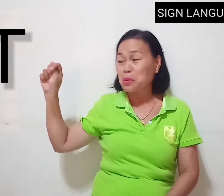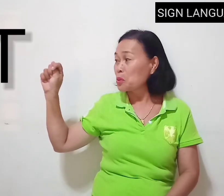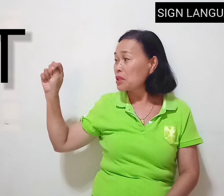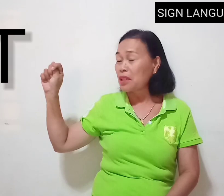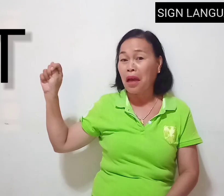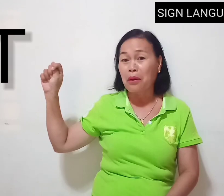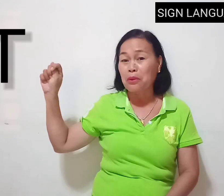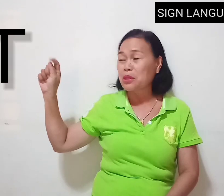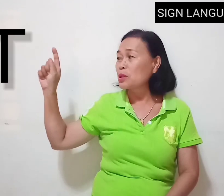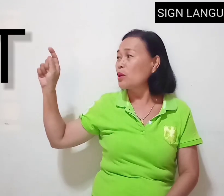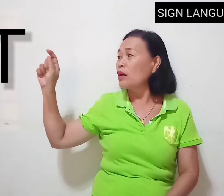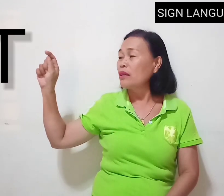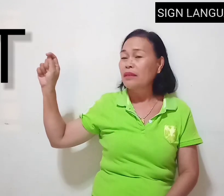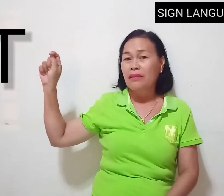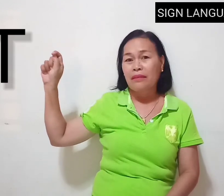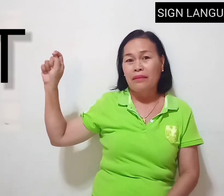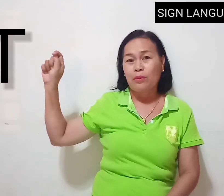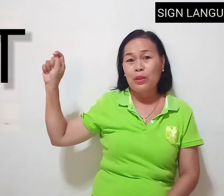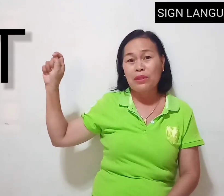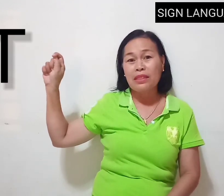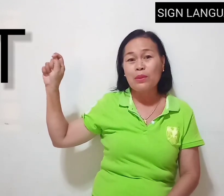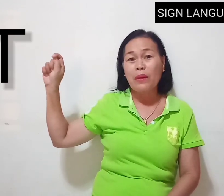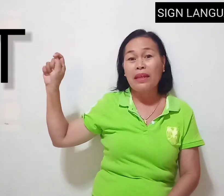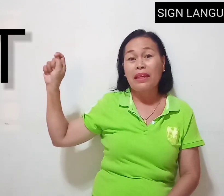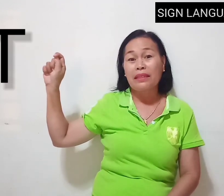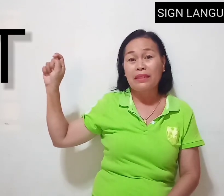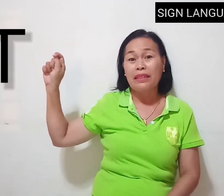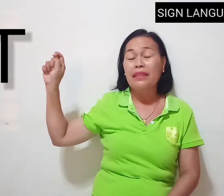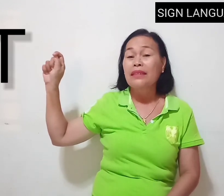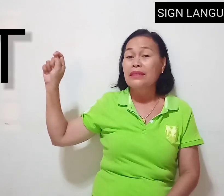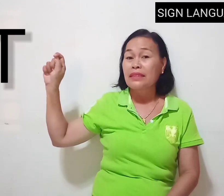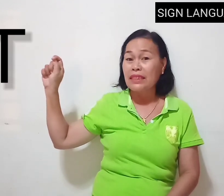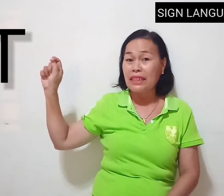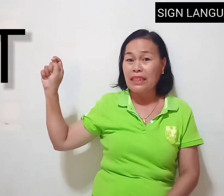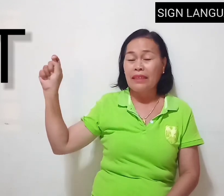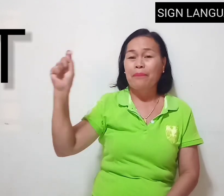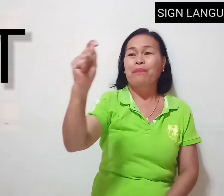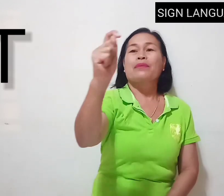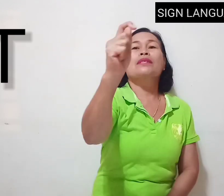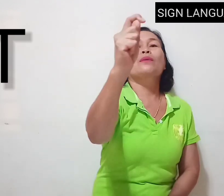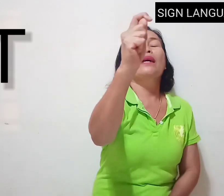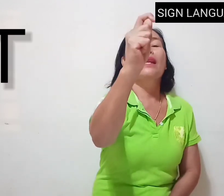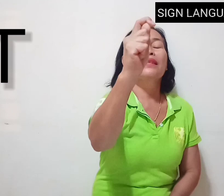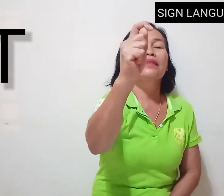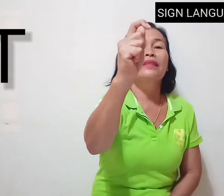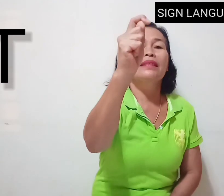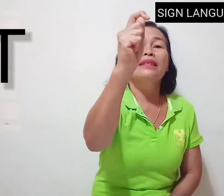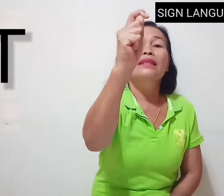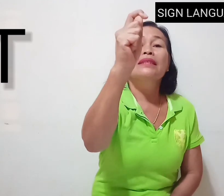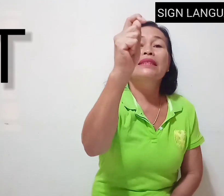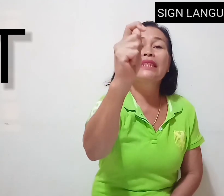bastos on aon. So, we use this one, letter T. So, letter